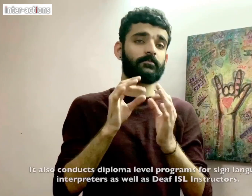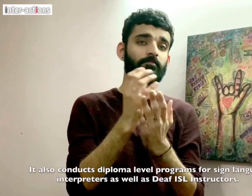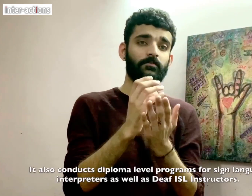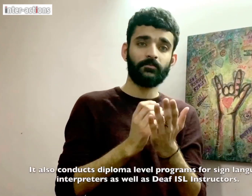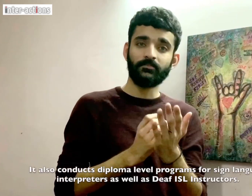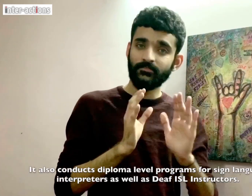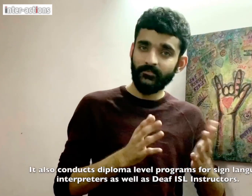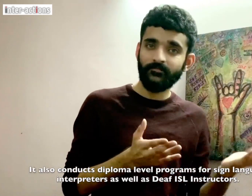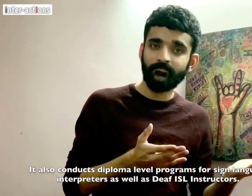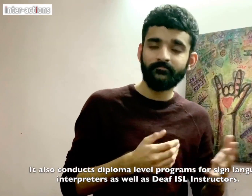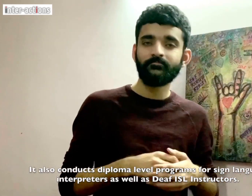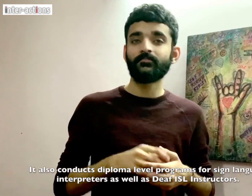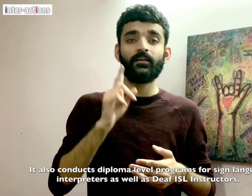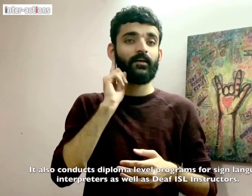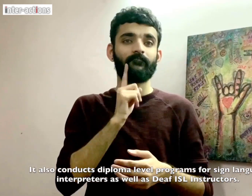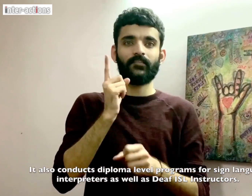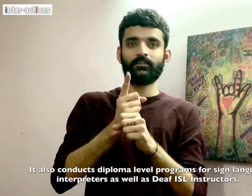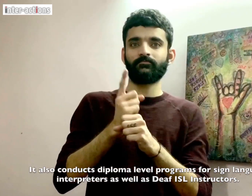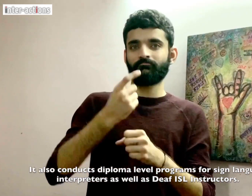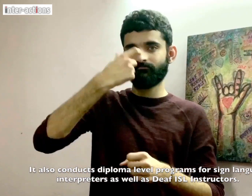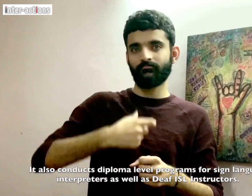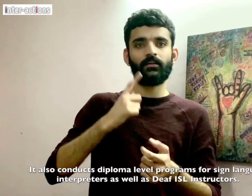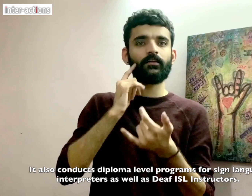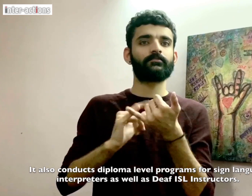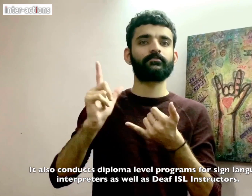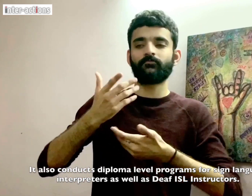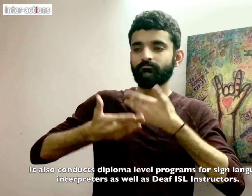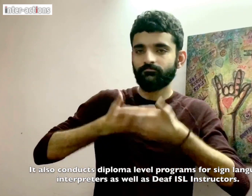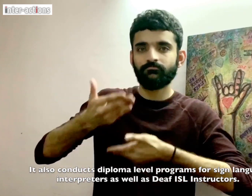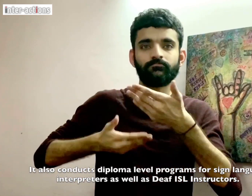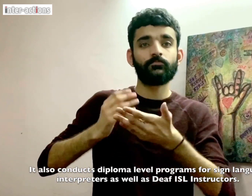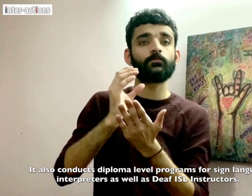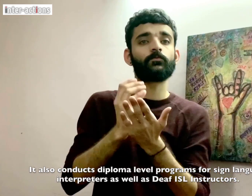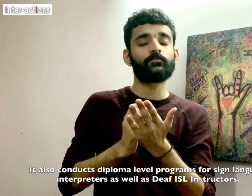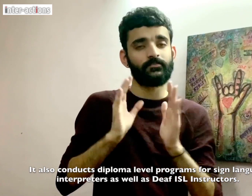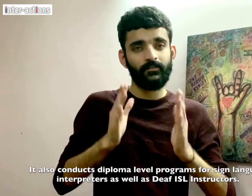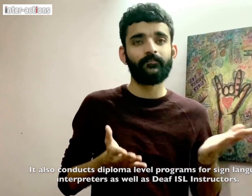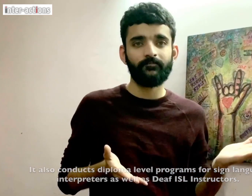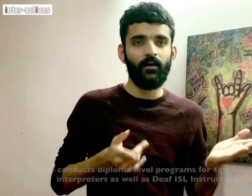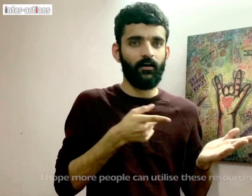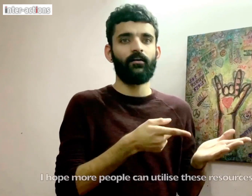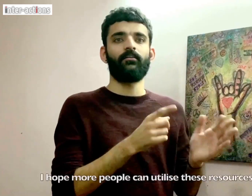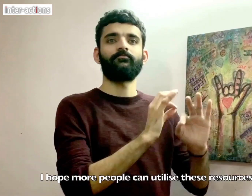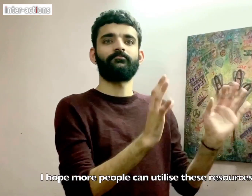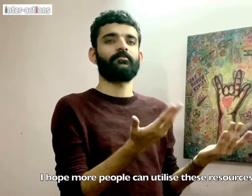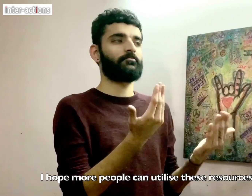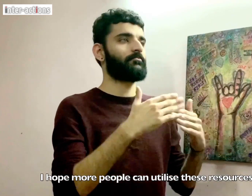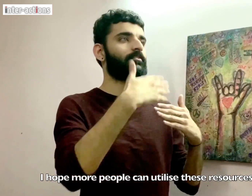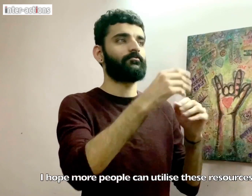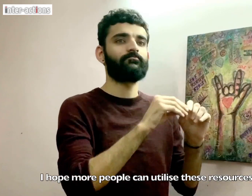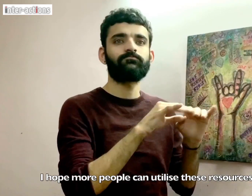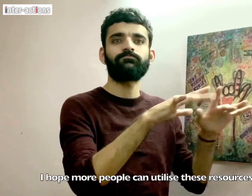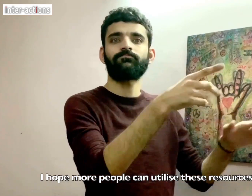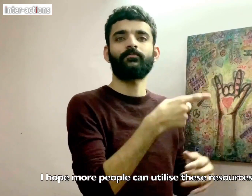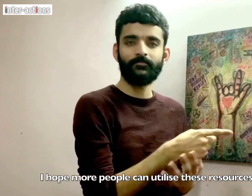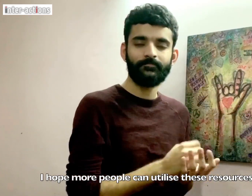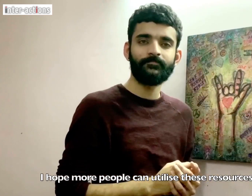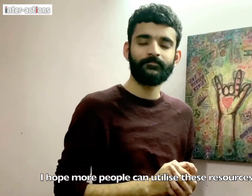visual resources. It also conducts diploma level programs for sign language interpreters as well as deaf ISL instructors. I hope more people can utilize